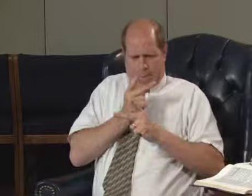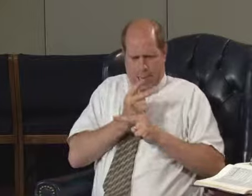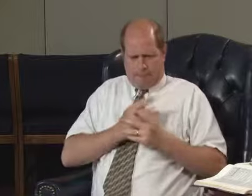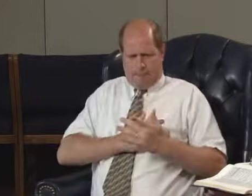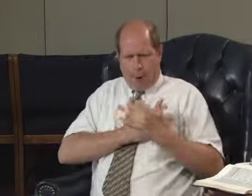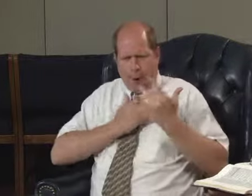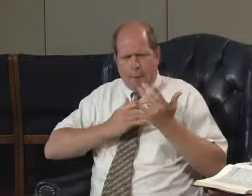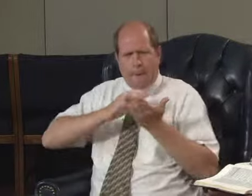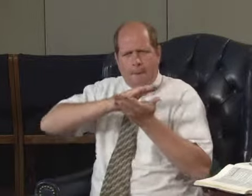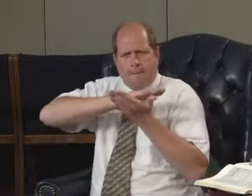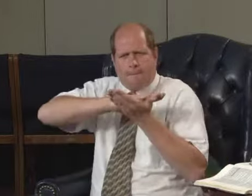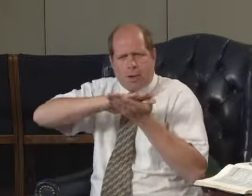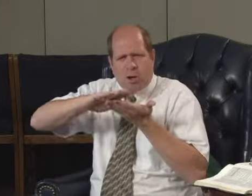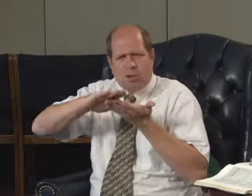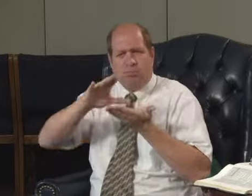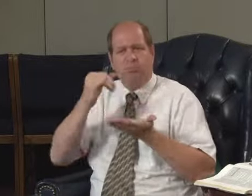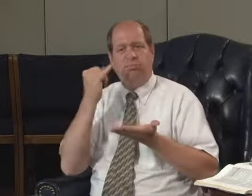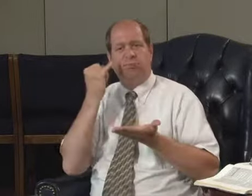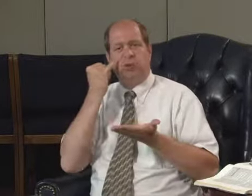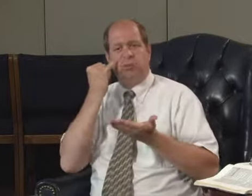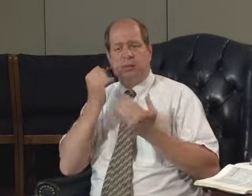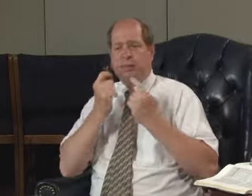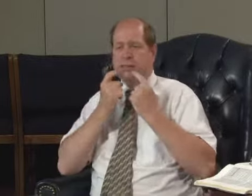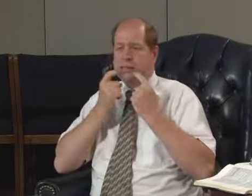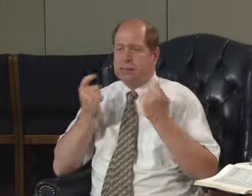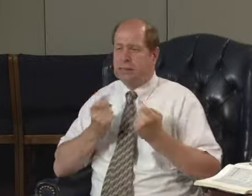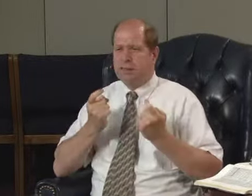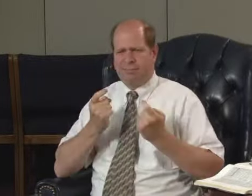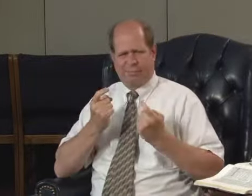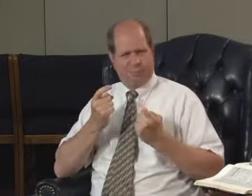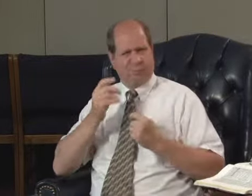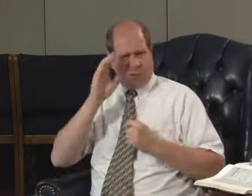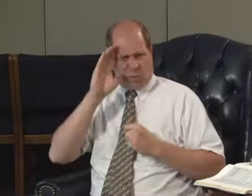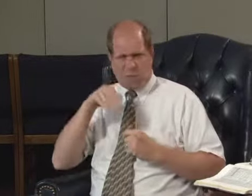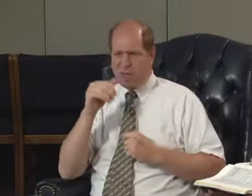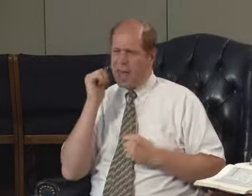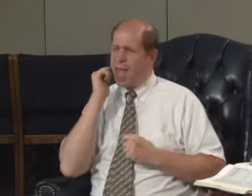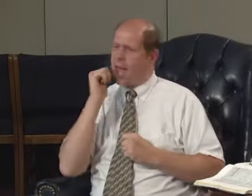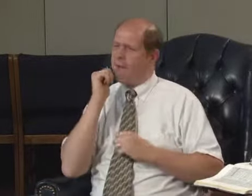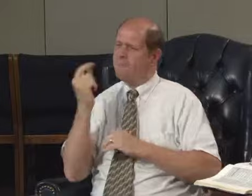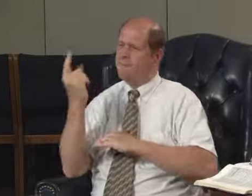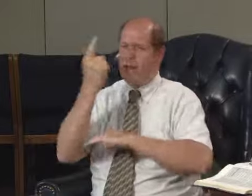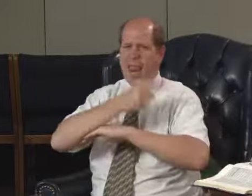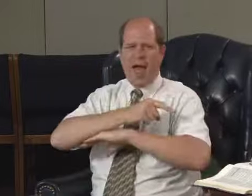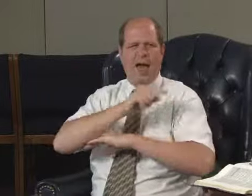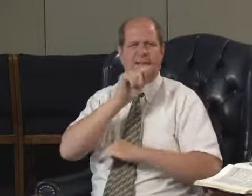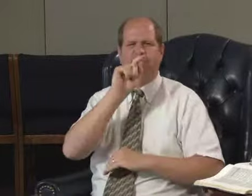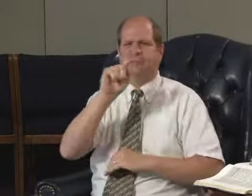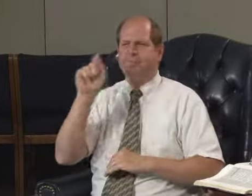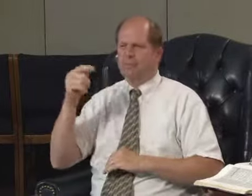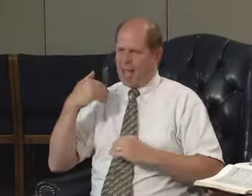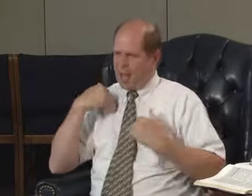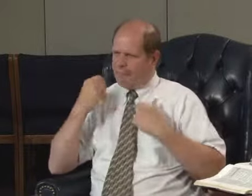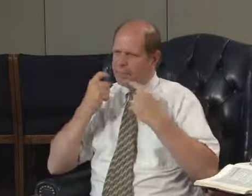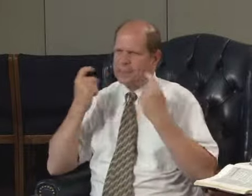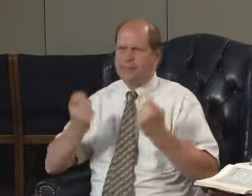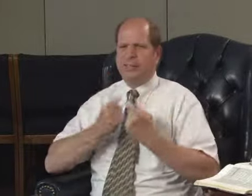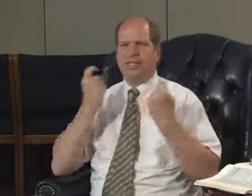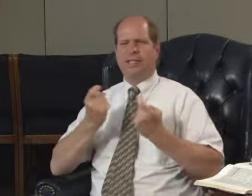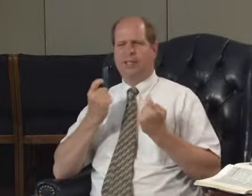If we keep our hearts pure, when we have sin in our lives, you know that in our everyday